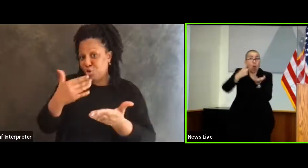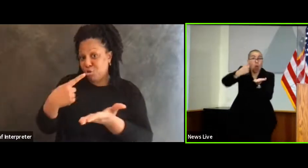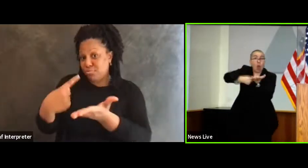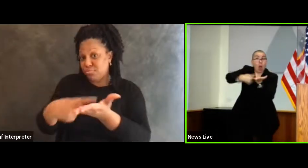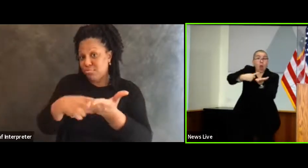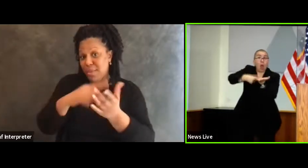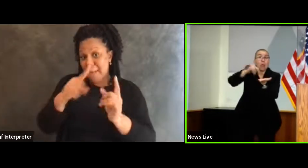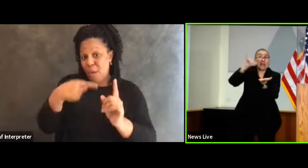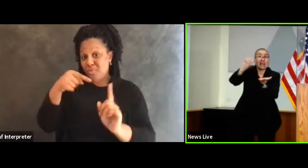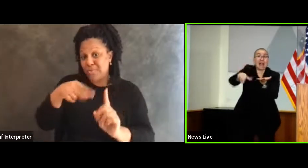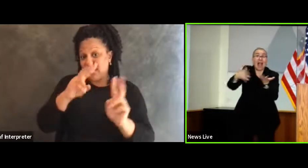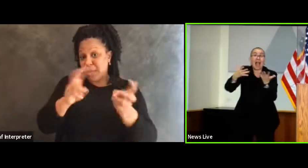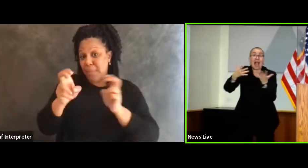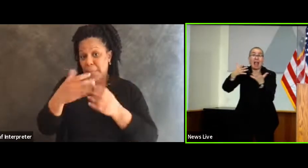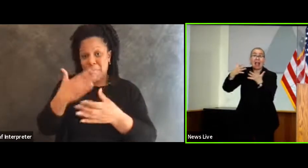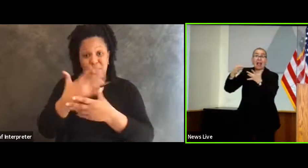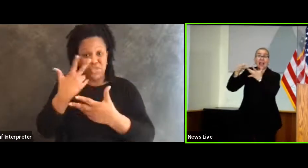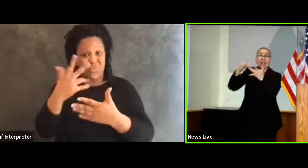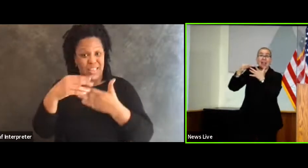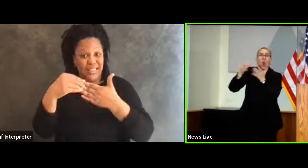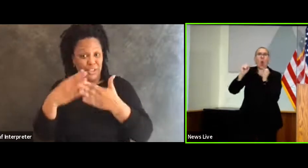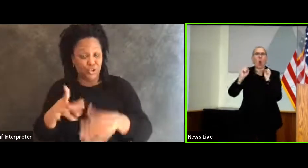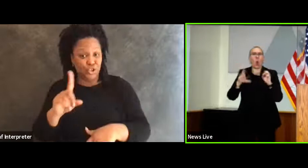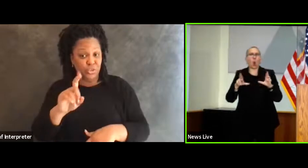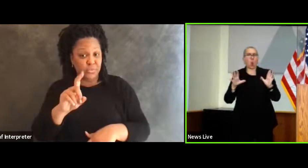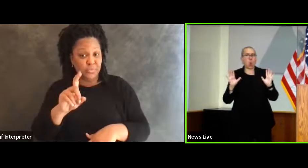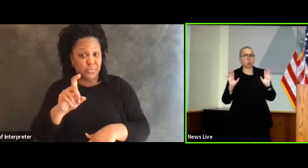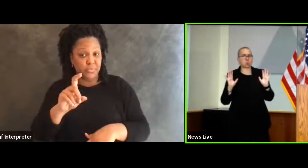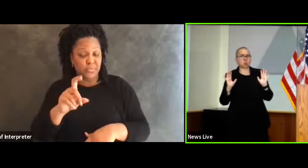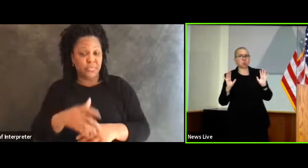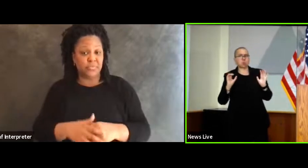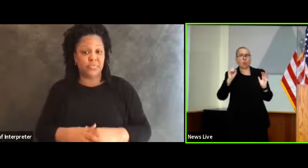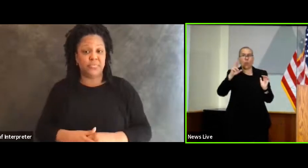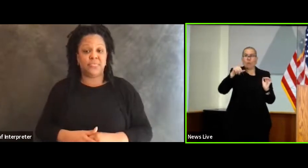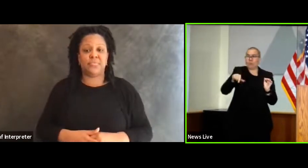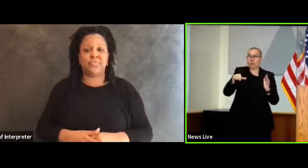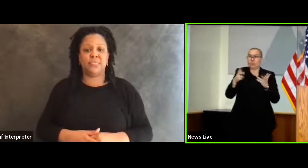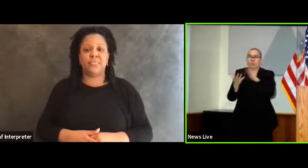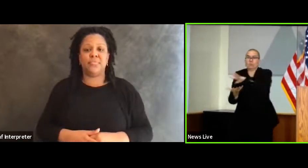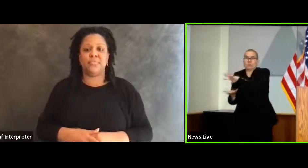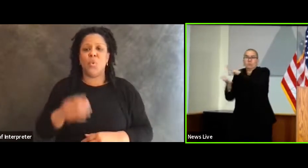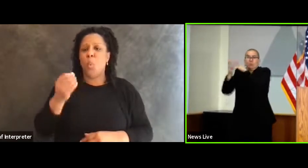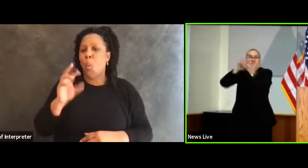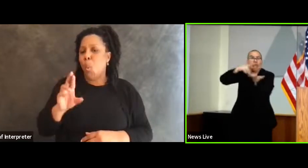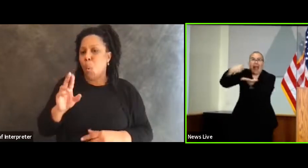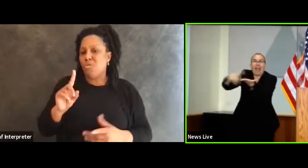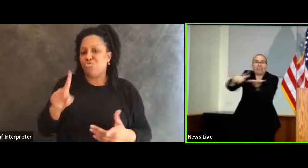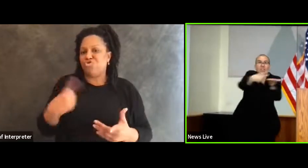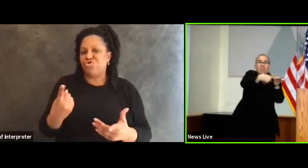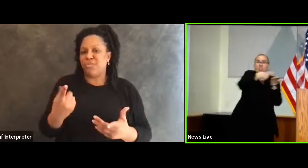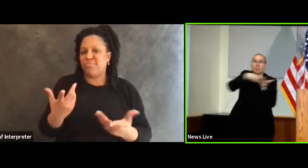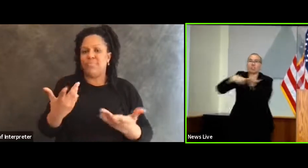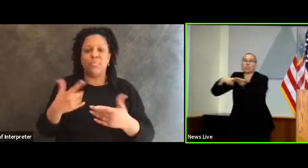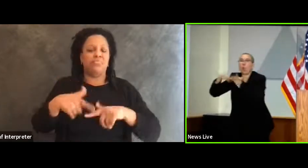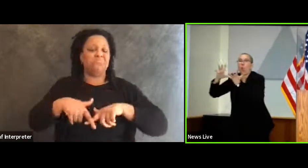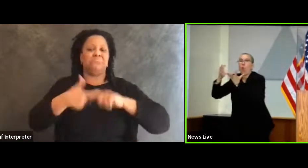three leaders, or has this essentially been a conversation that's been put on hold since then?